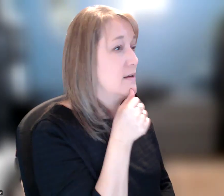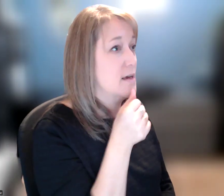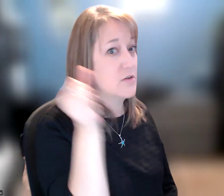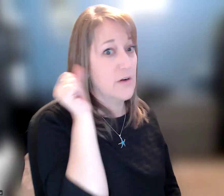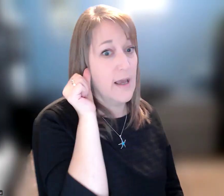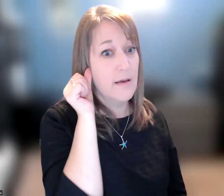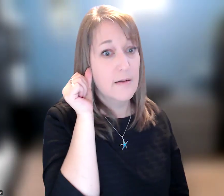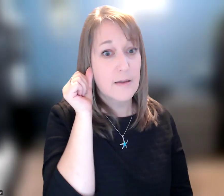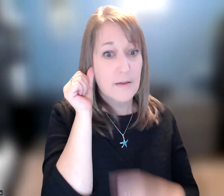yesterday.